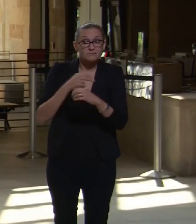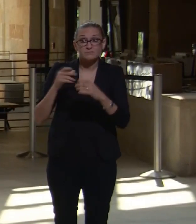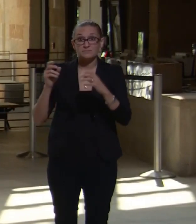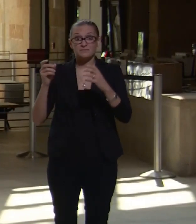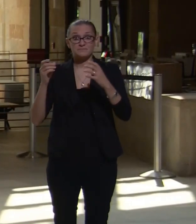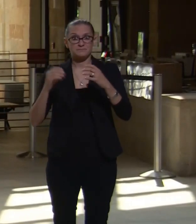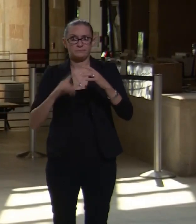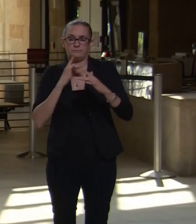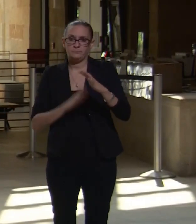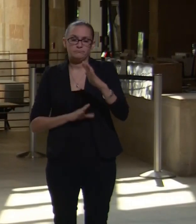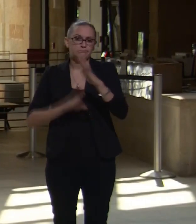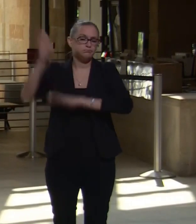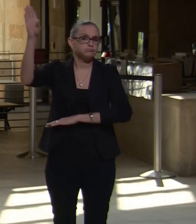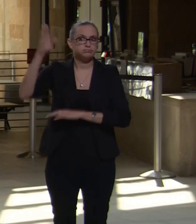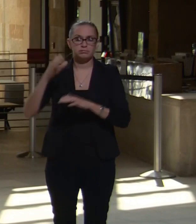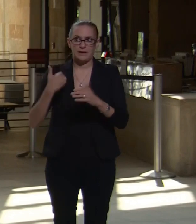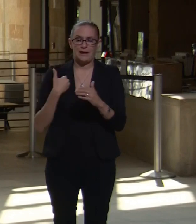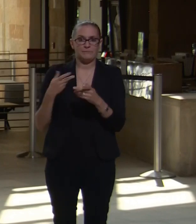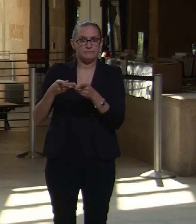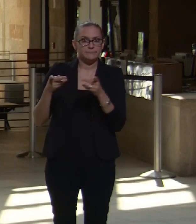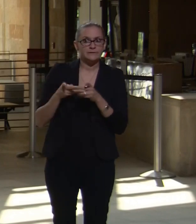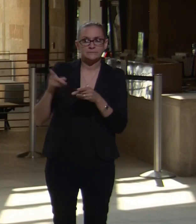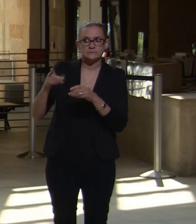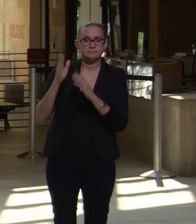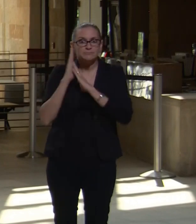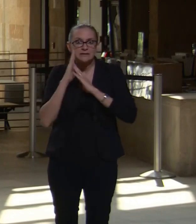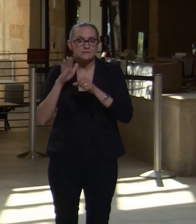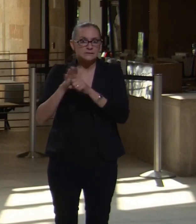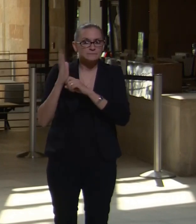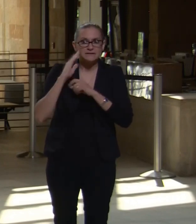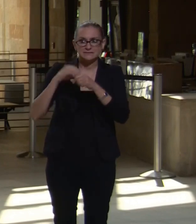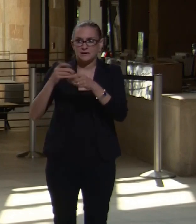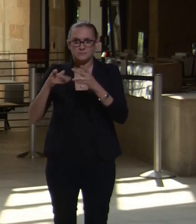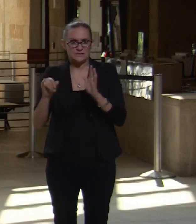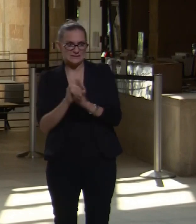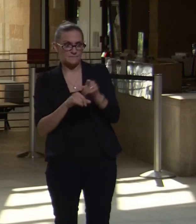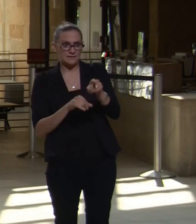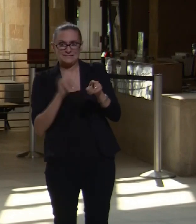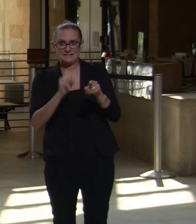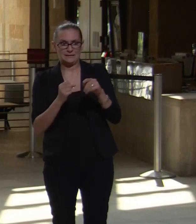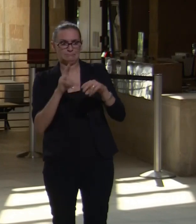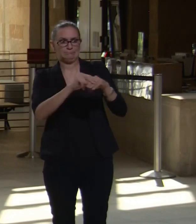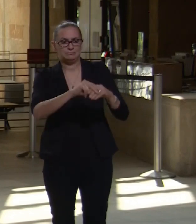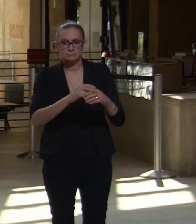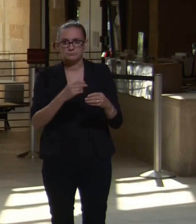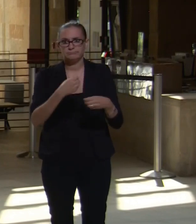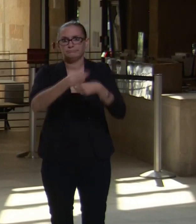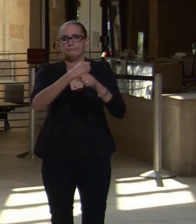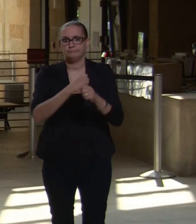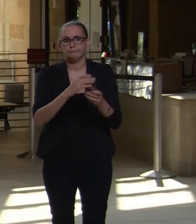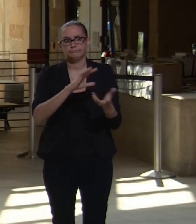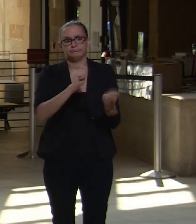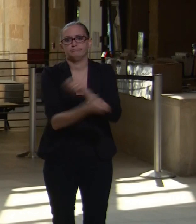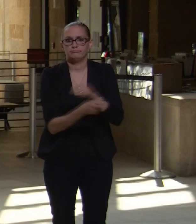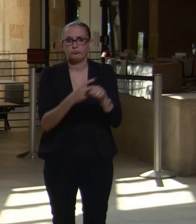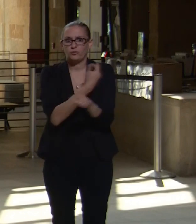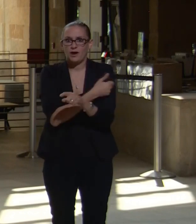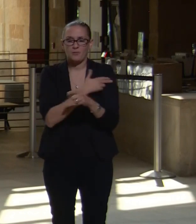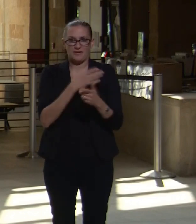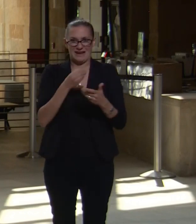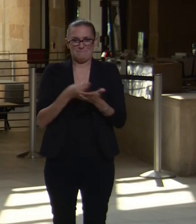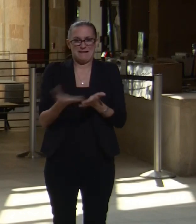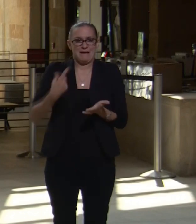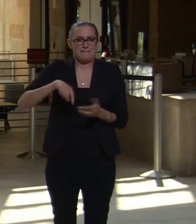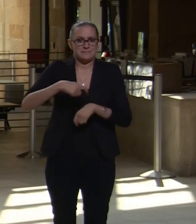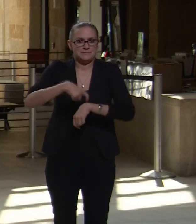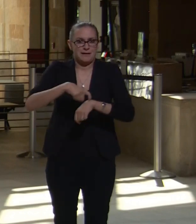capacity in hospitals, identifying new sites of places that we can care for people. And it also helps us to buy time to get the model even